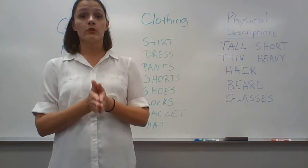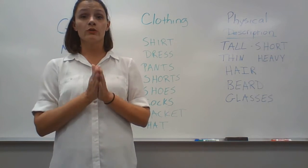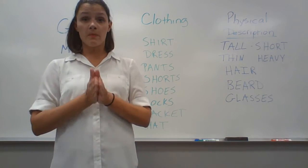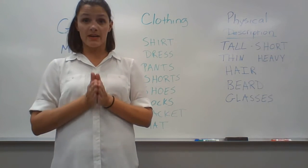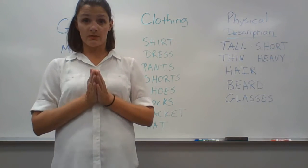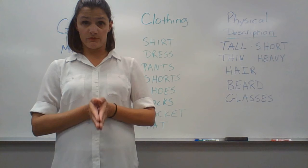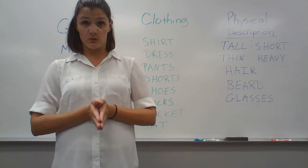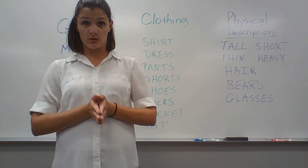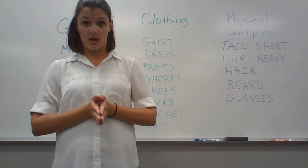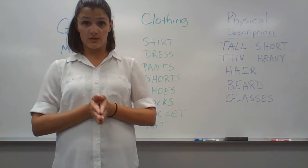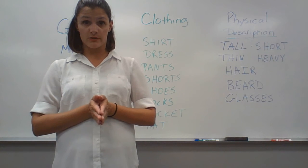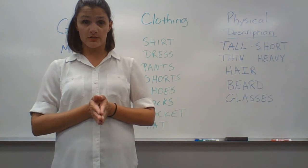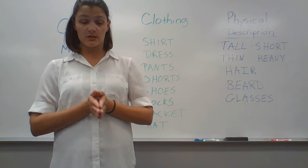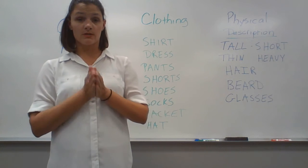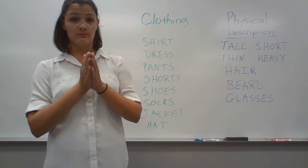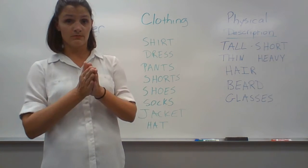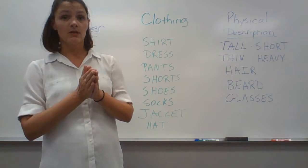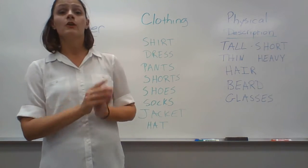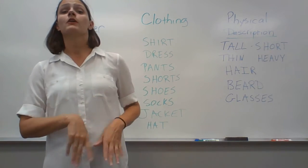you go back and review your colors.